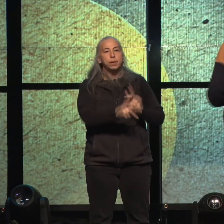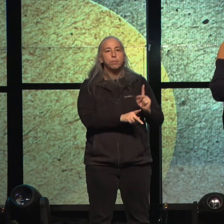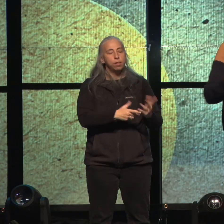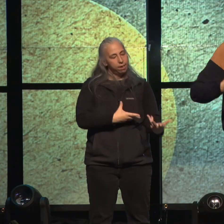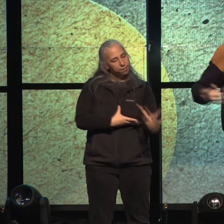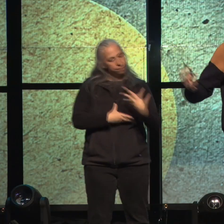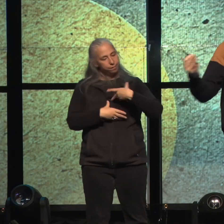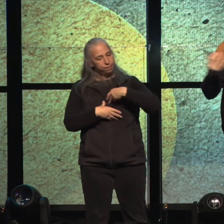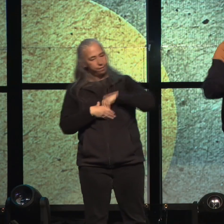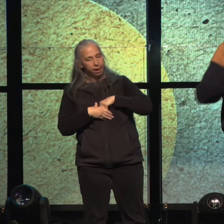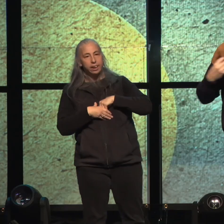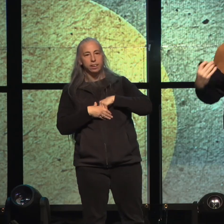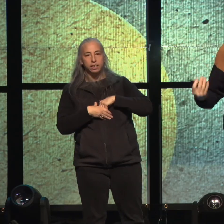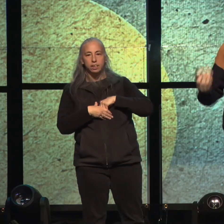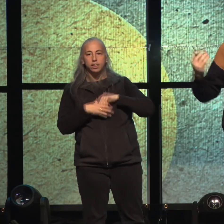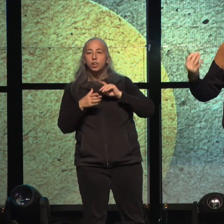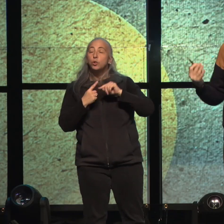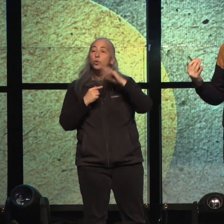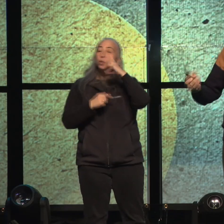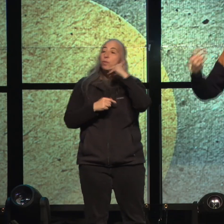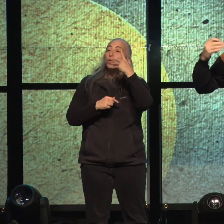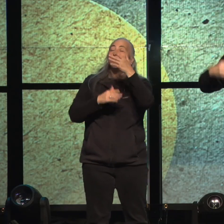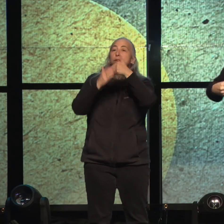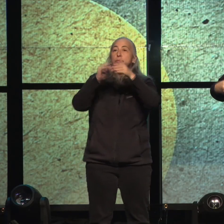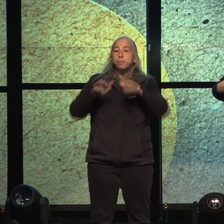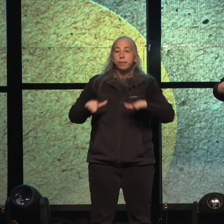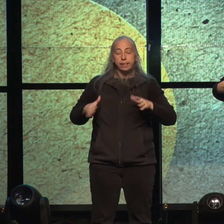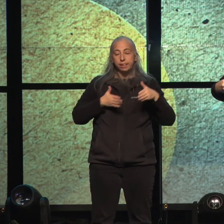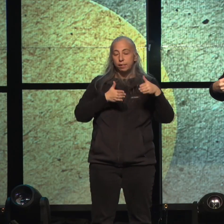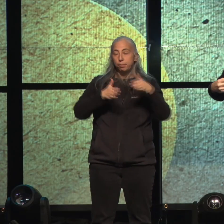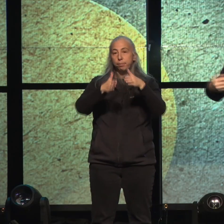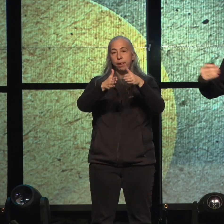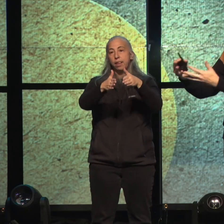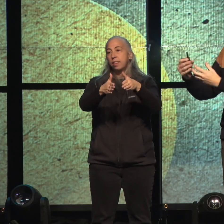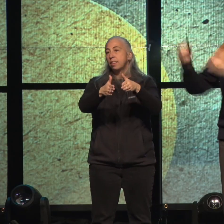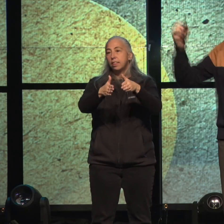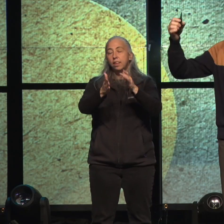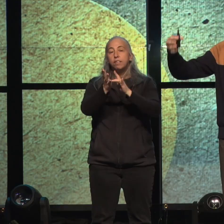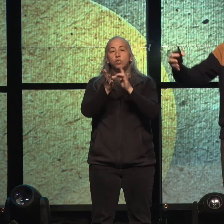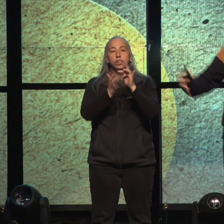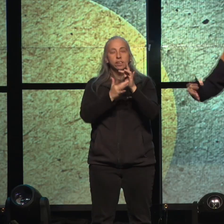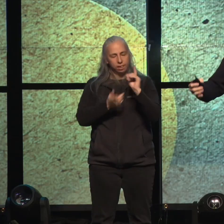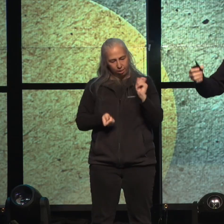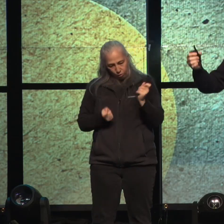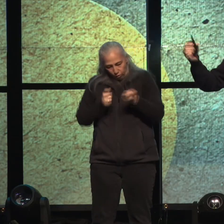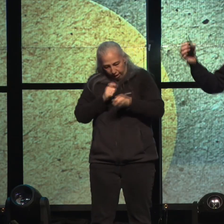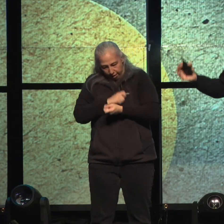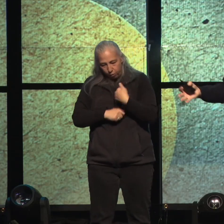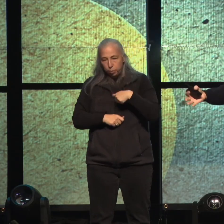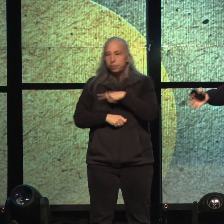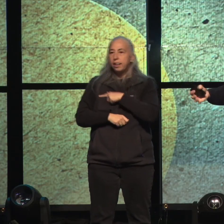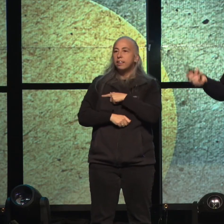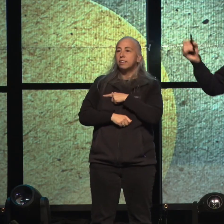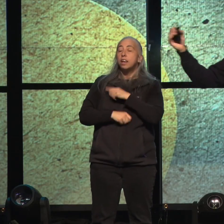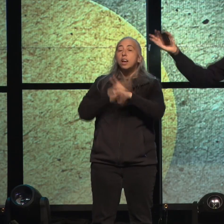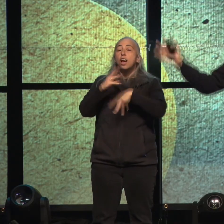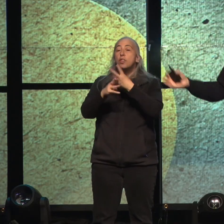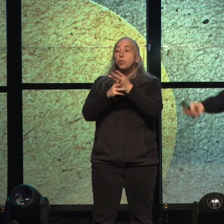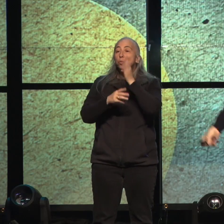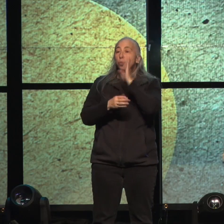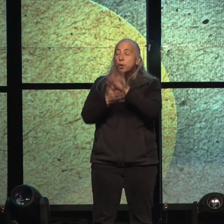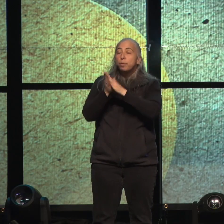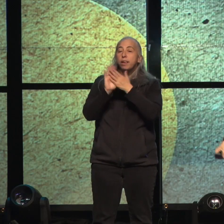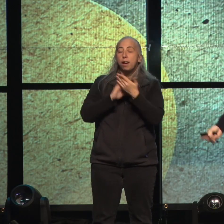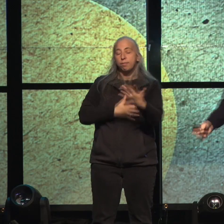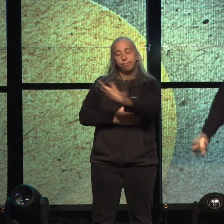into this beautiful peacemaking path of Jesus that transforms us, transforms others. It makes the world a better, more inclusive place. The body of